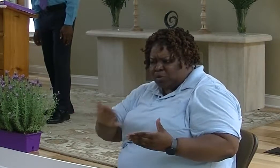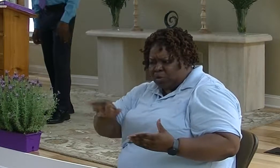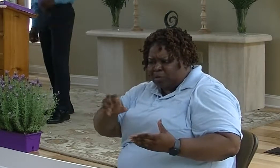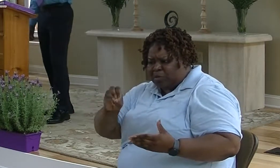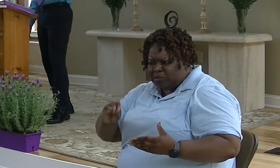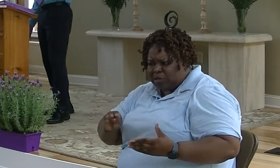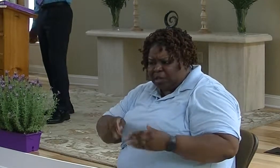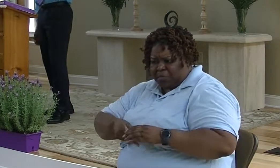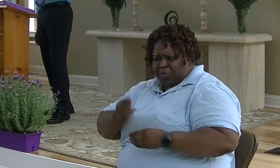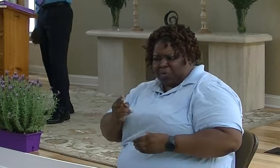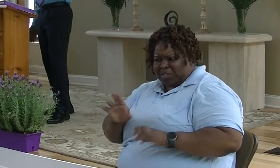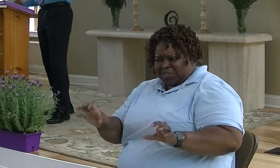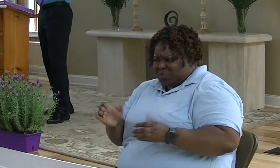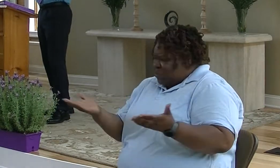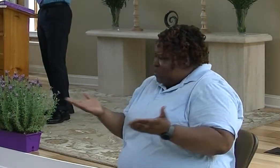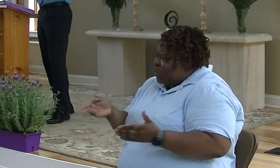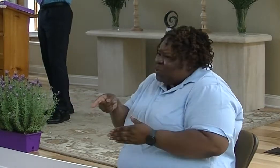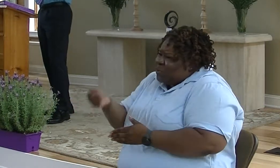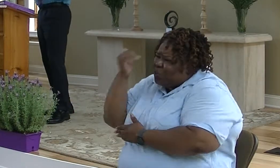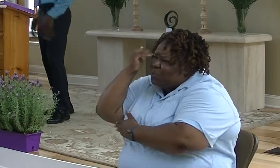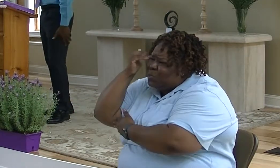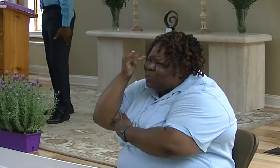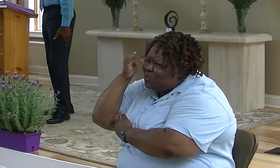what? Do you know?